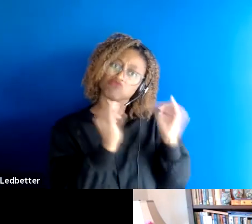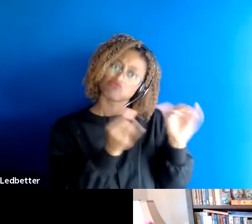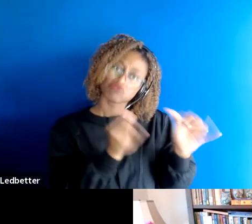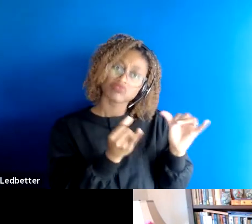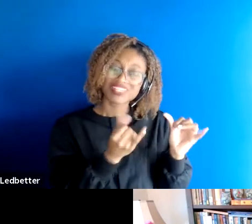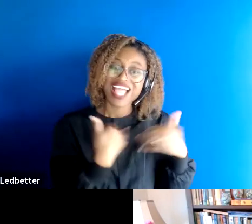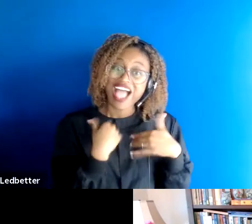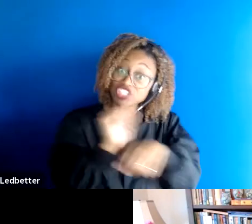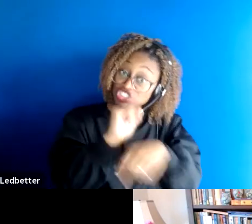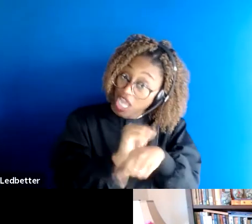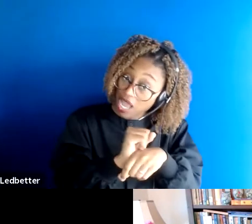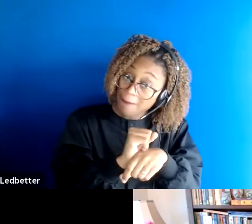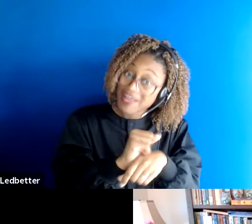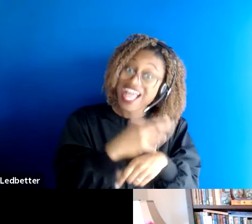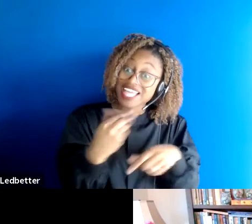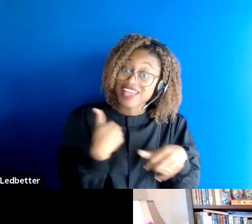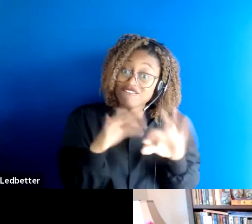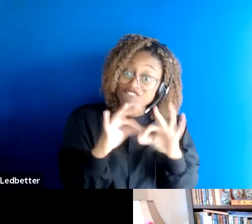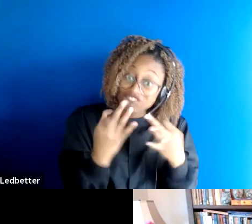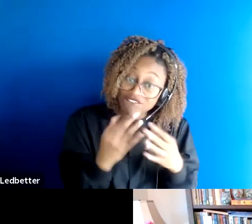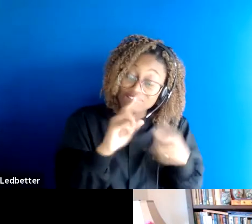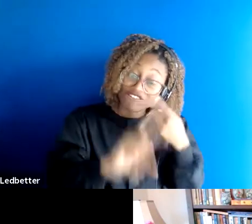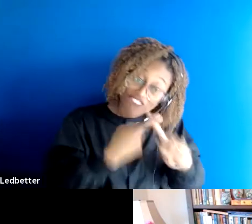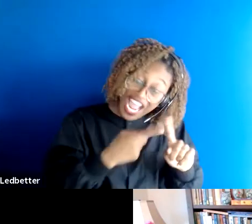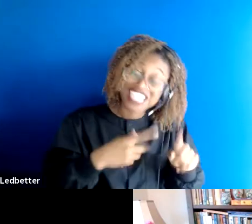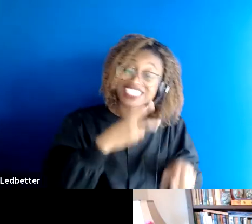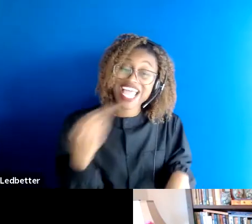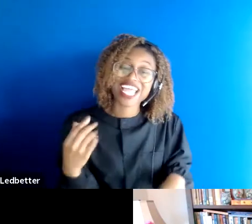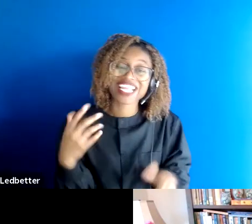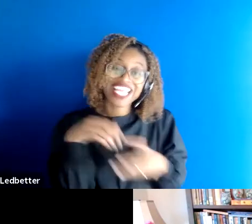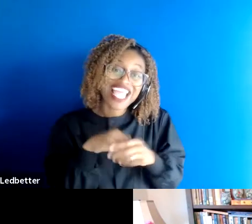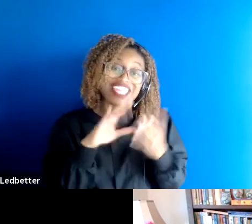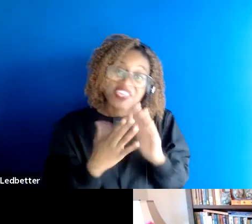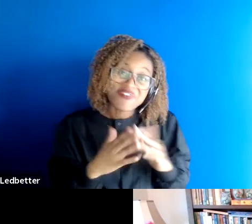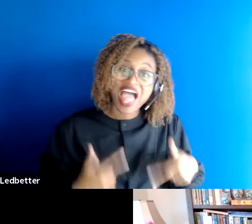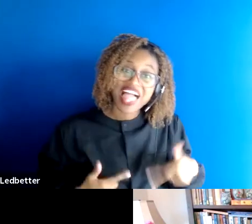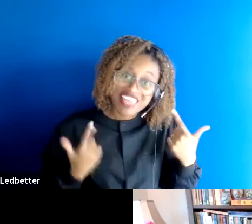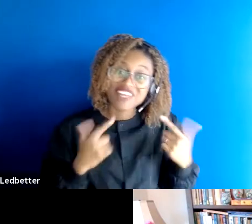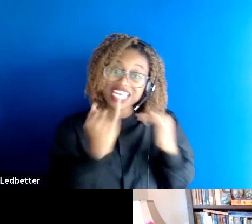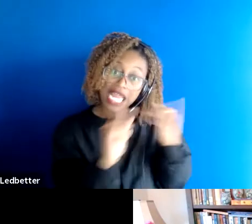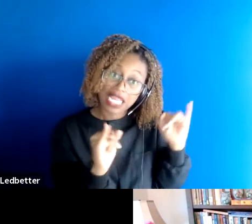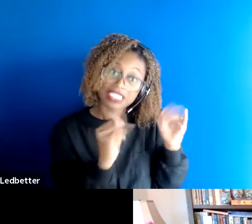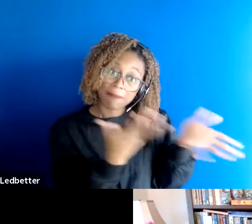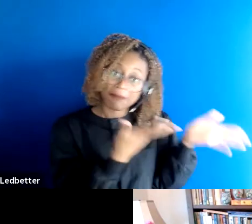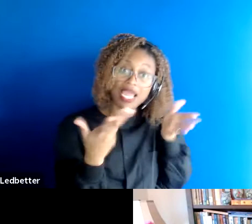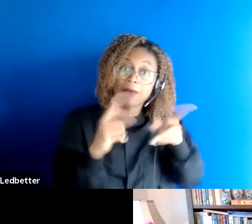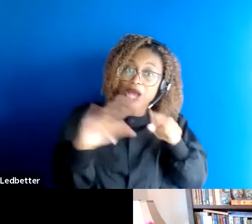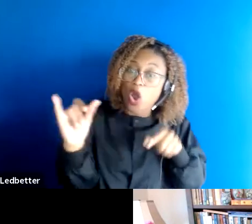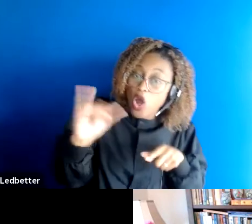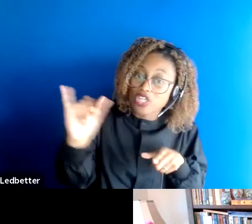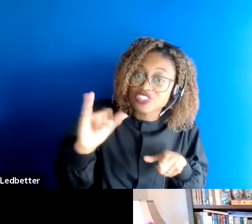a job and had friends and was sort of in the community living independently, but